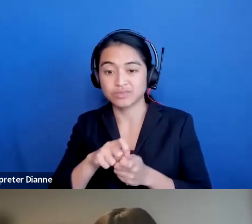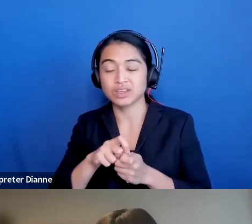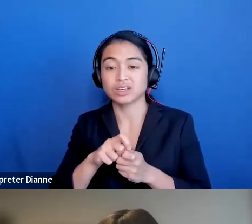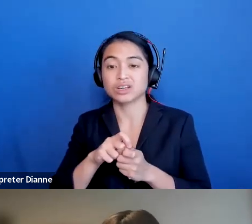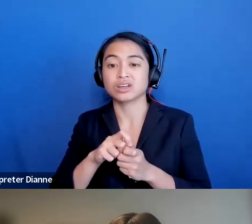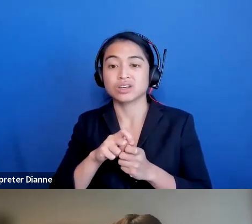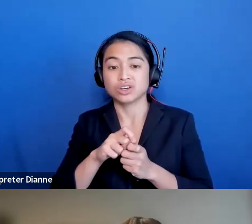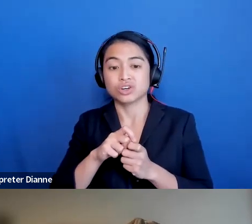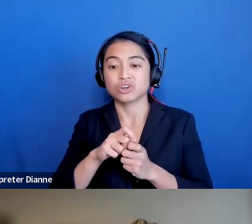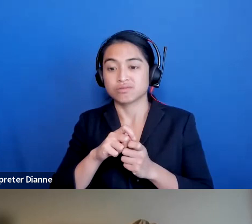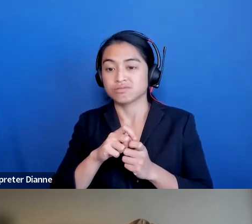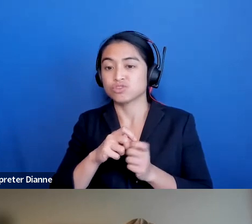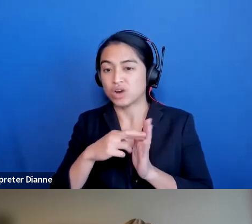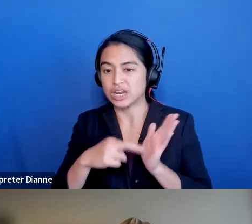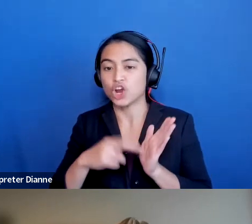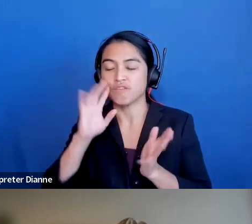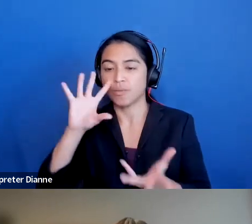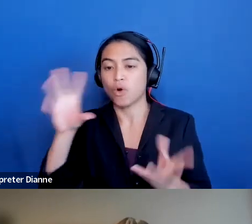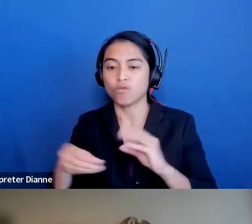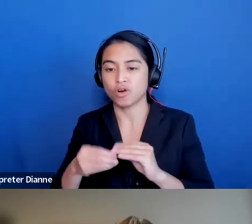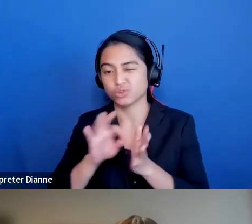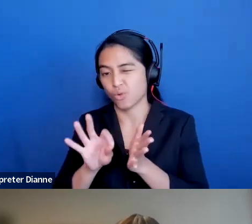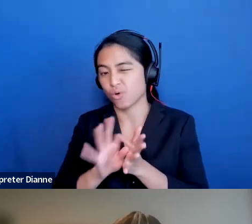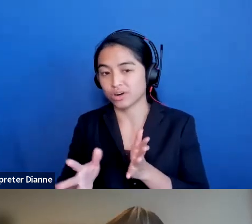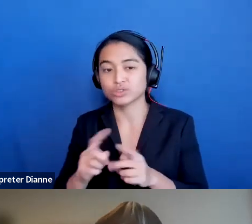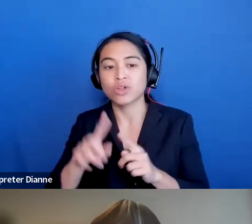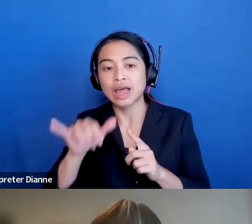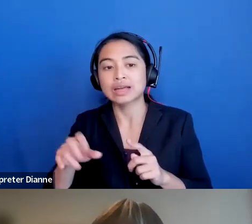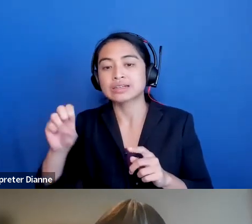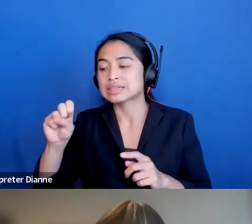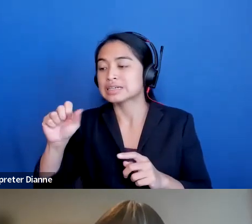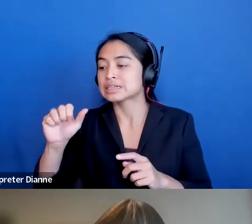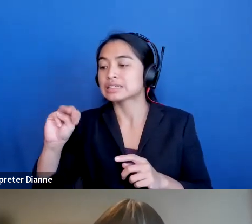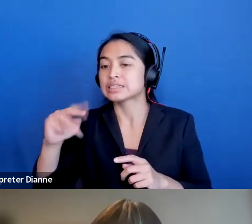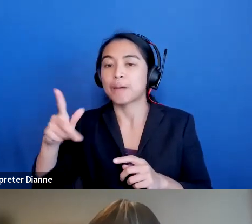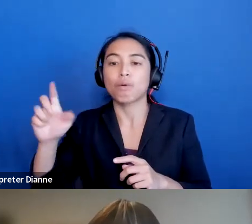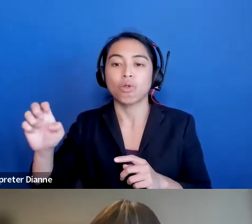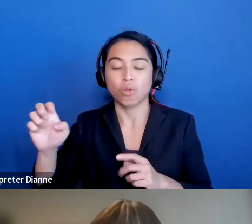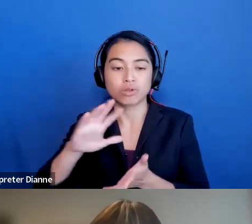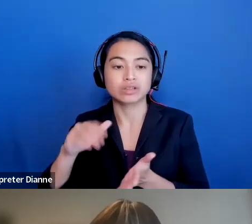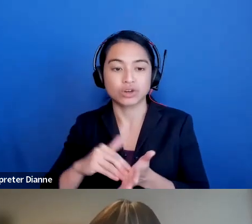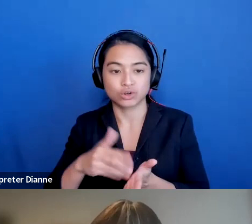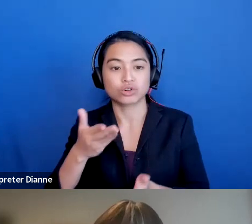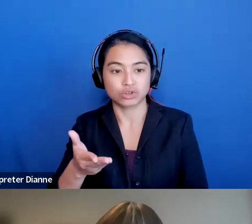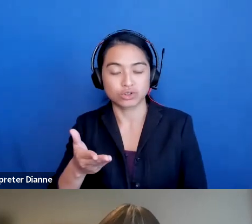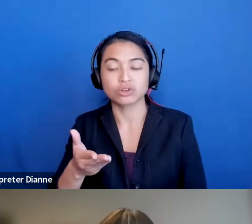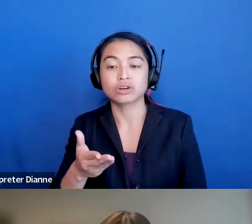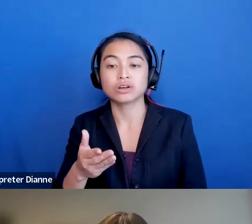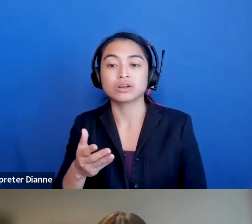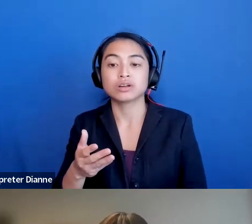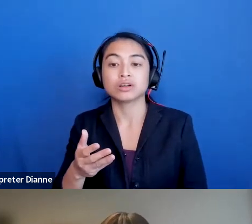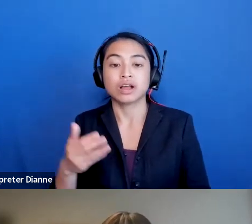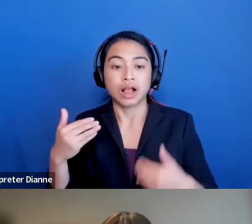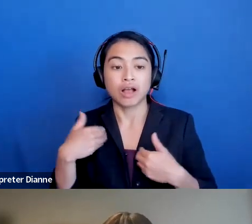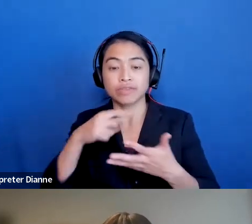my overall score, right? So this sample center, in identifying existing capacity, it has